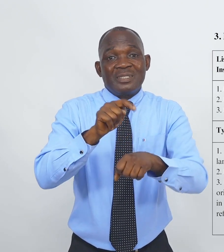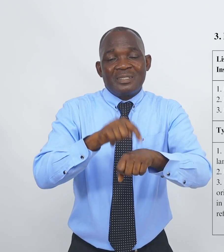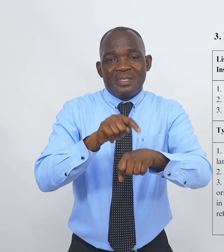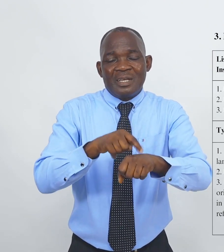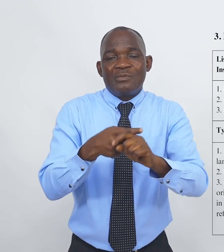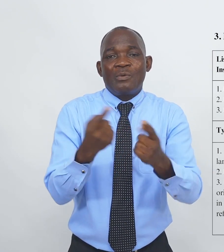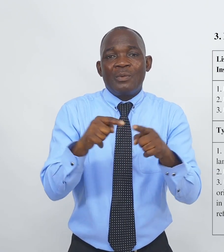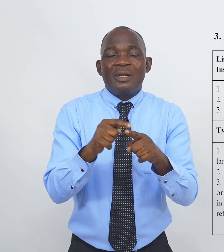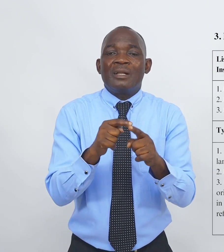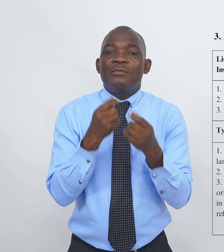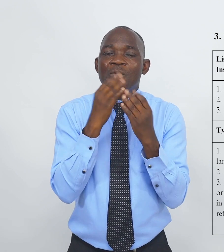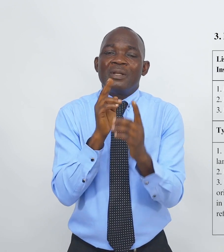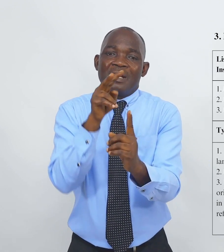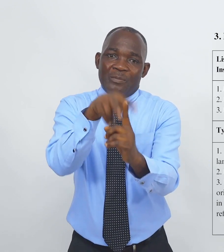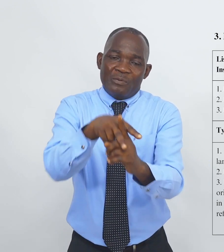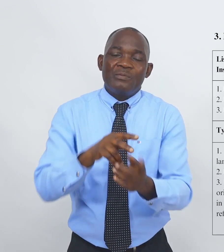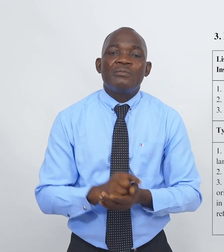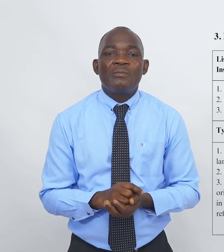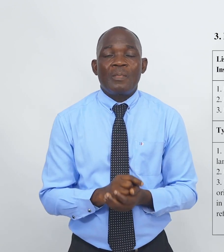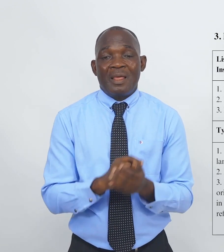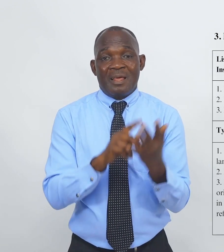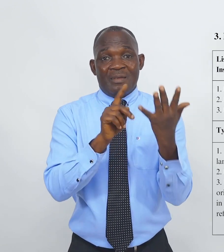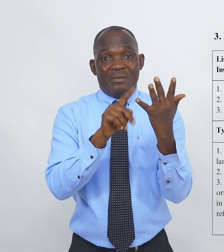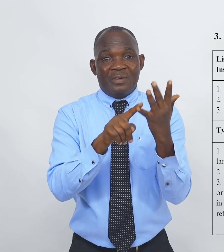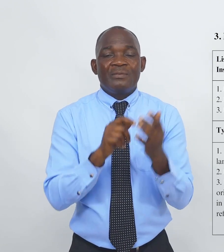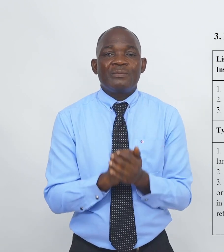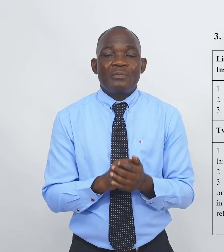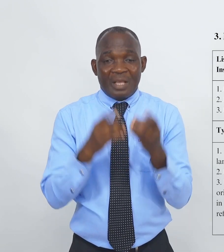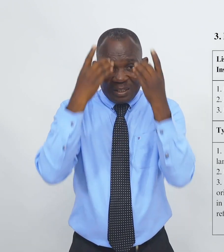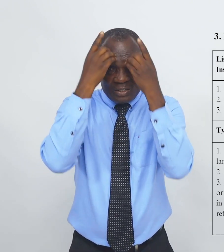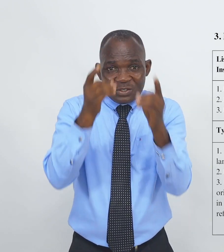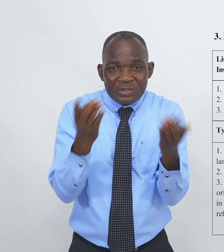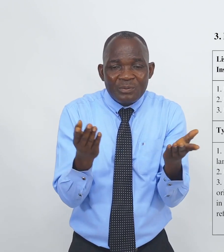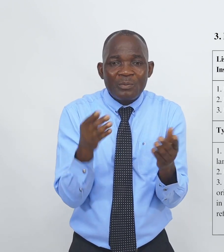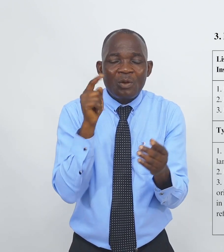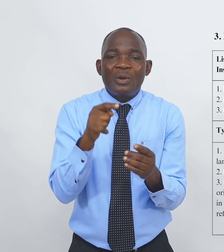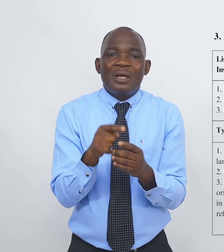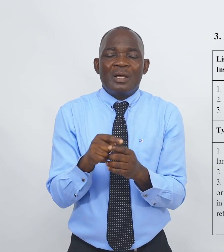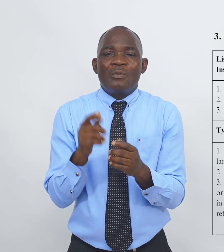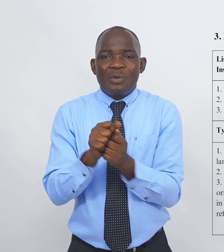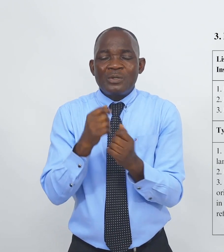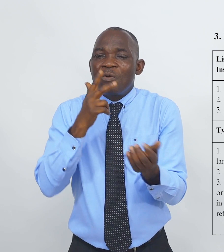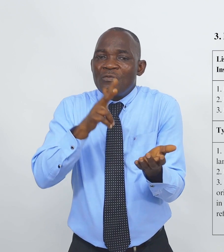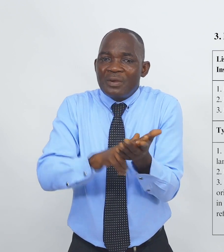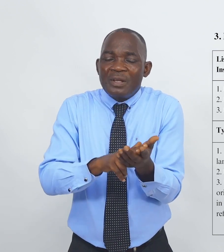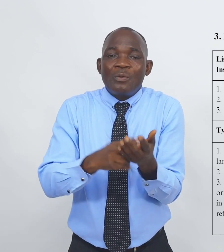day from when the application was made. 5. The decision shall, where it confirms the availability